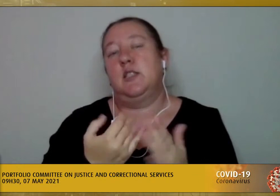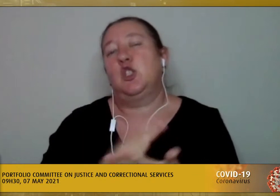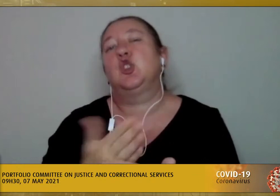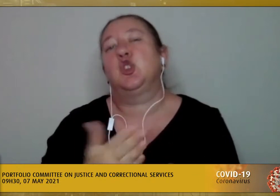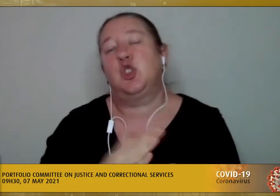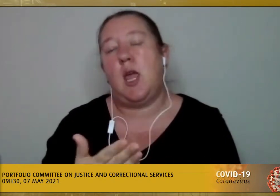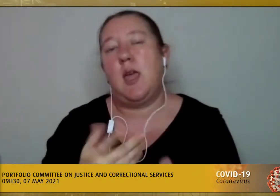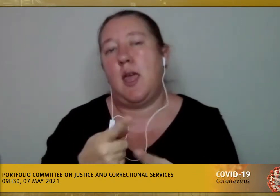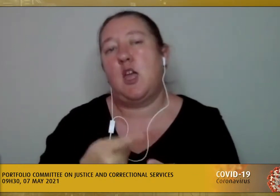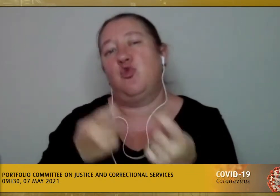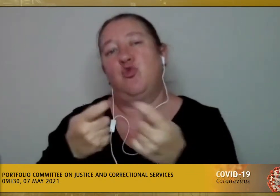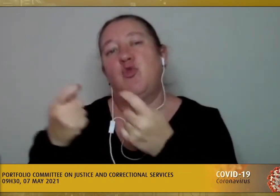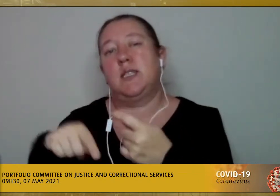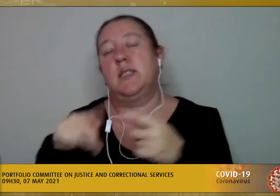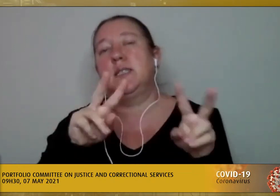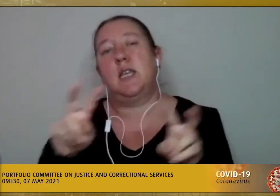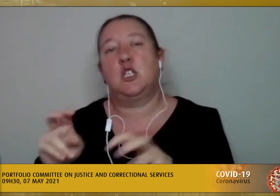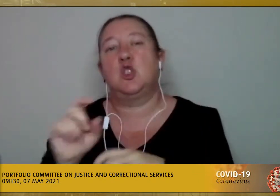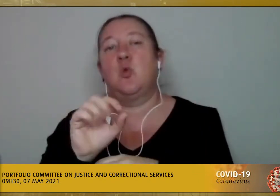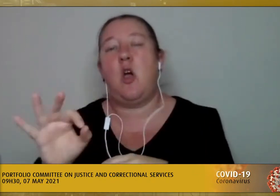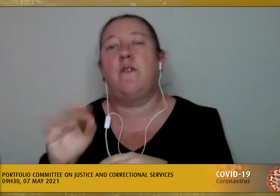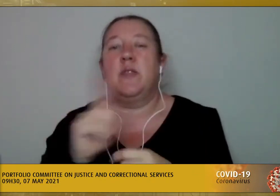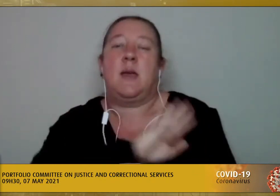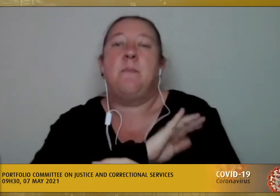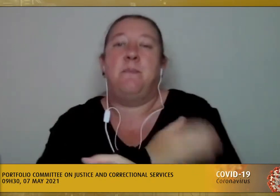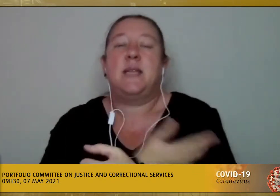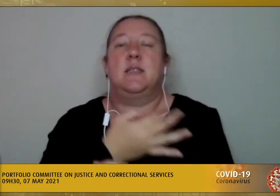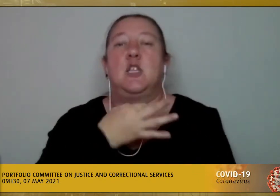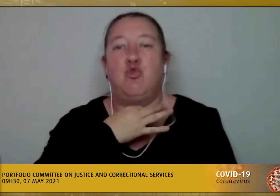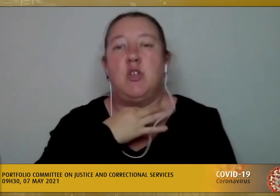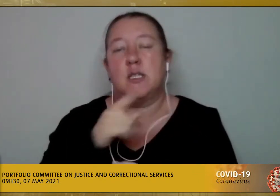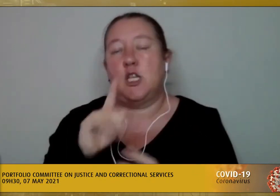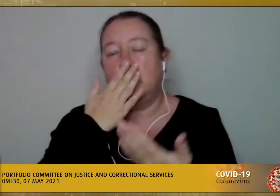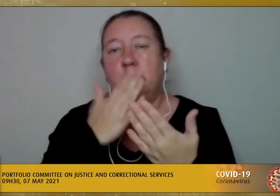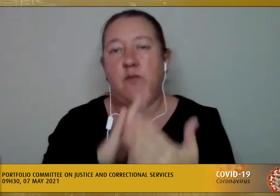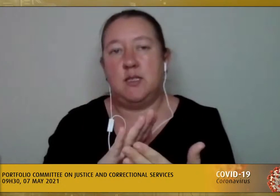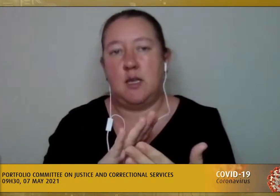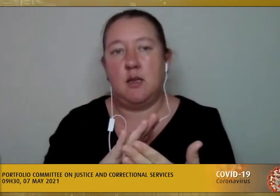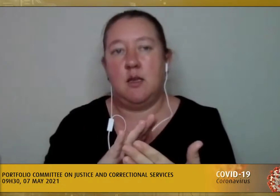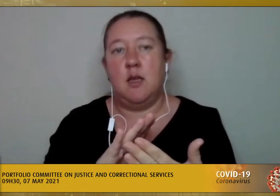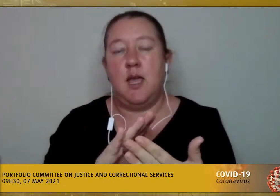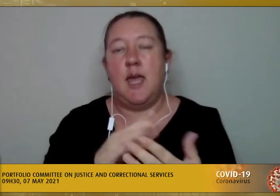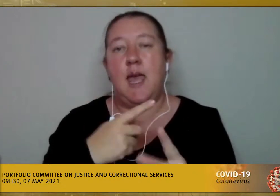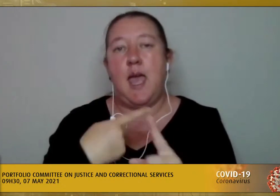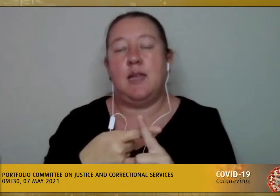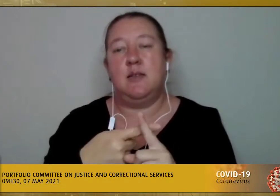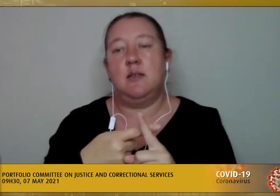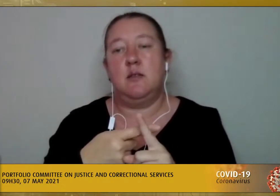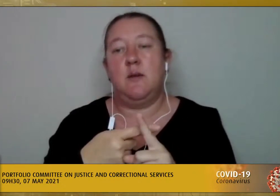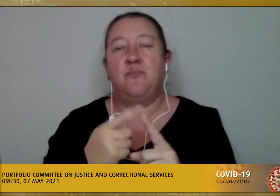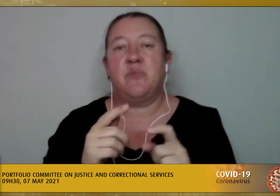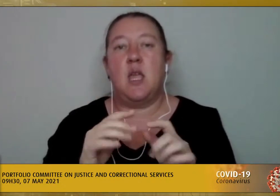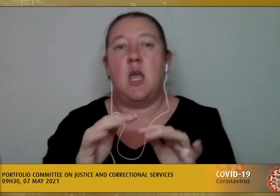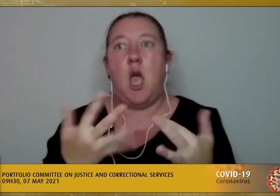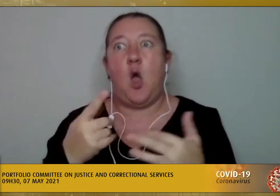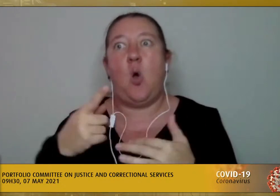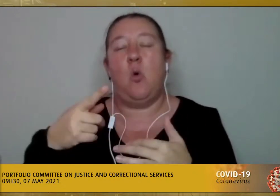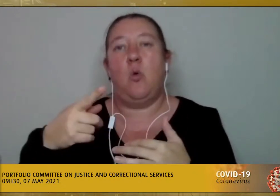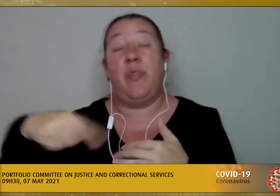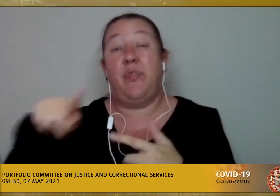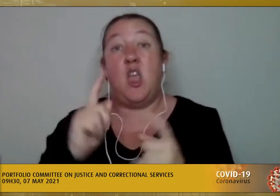share and raise this issue of the capacity risk that she's facing and and and how they urgently